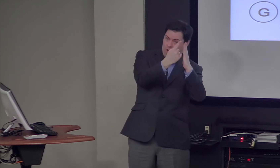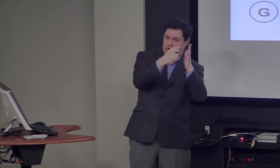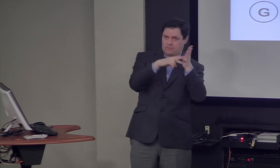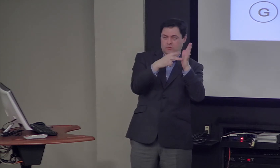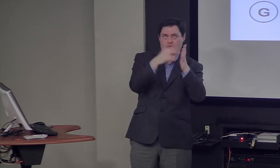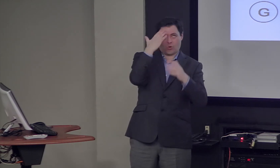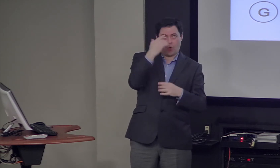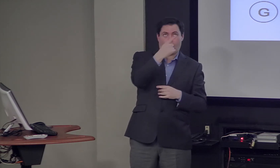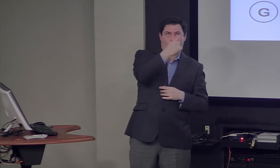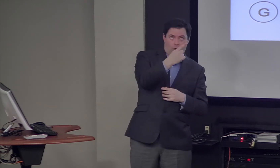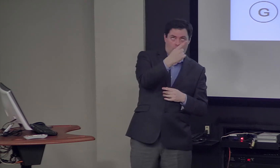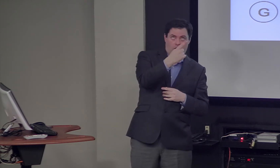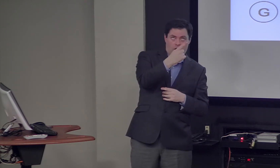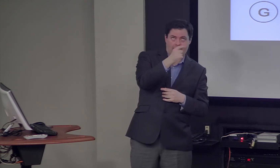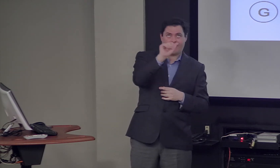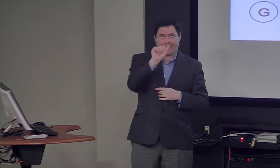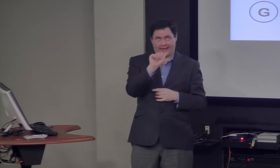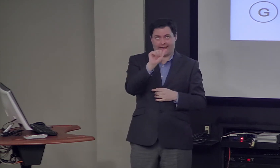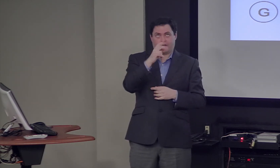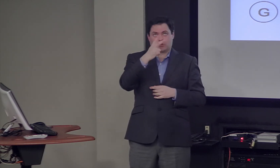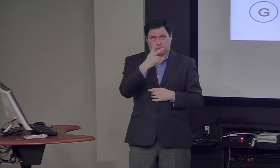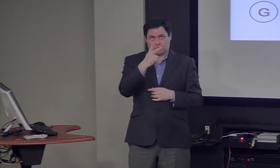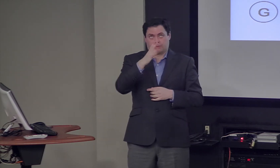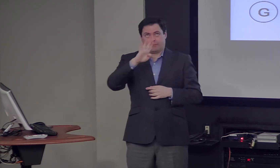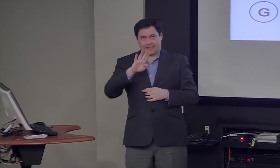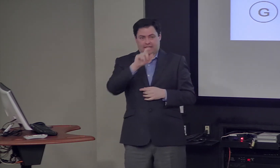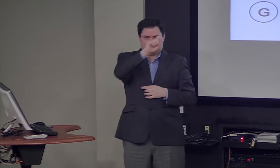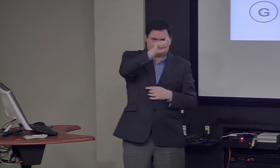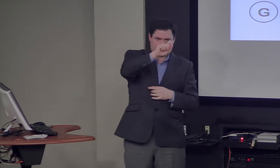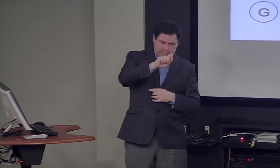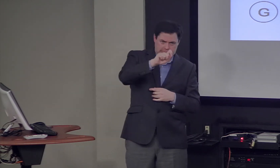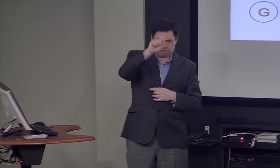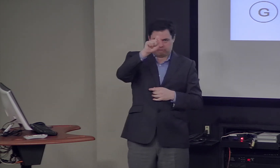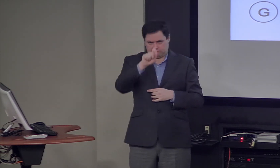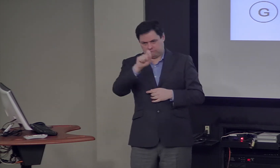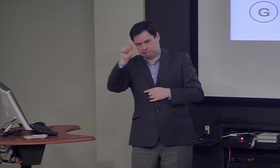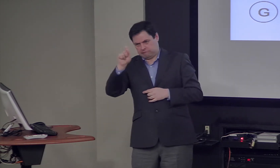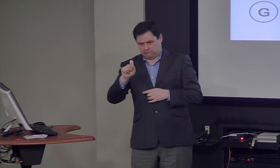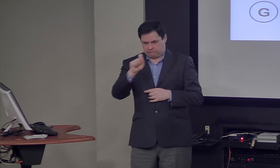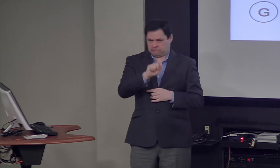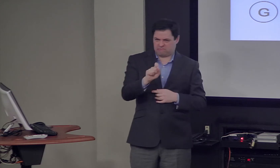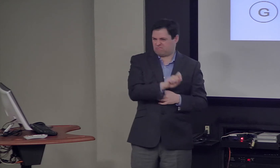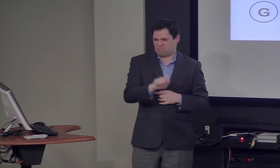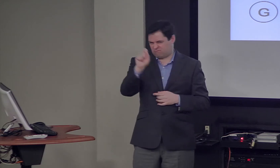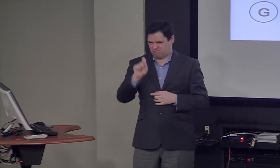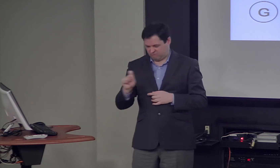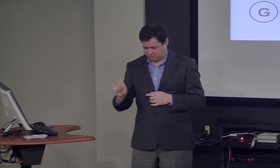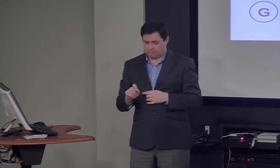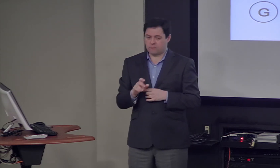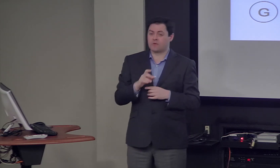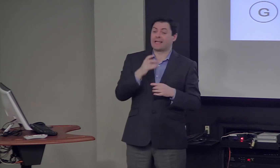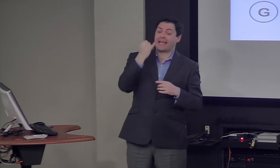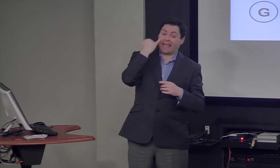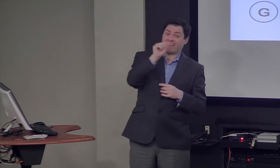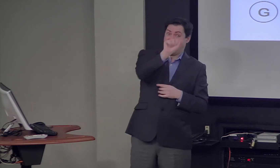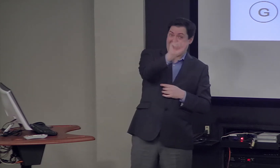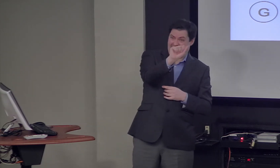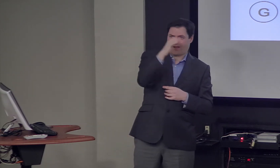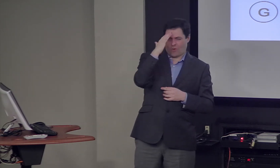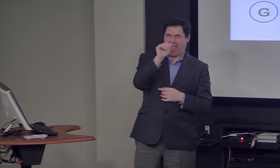follow from the very top left corner. You find the number 1 first, followed by the letter A, and then you have to find subsequent number and